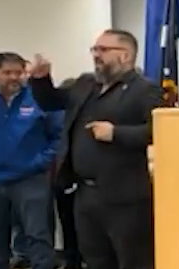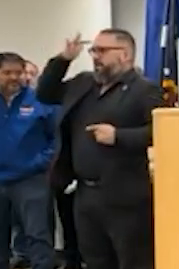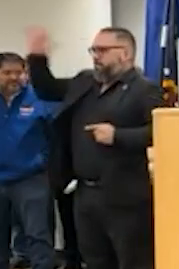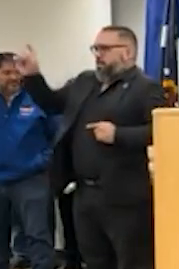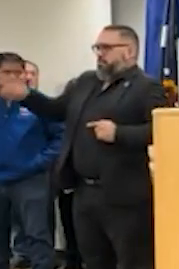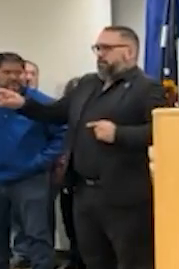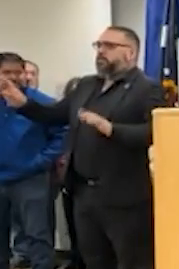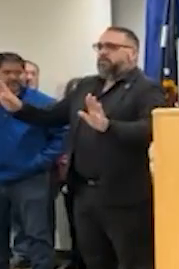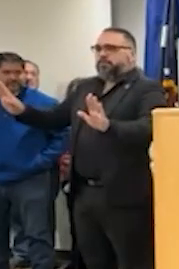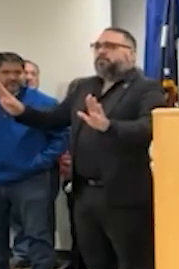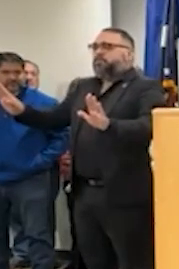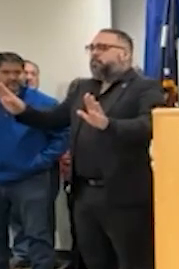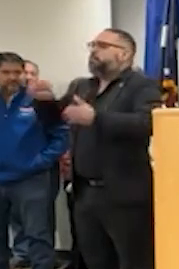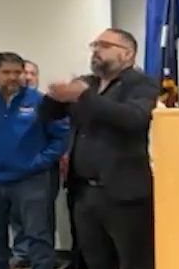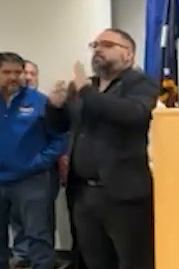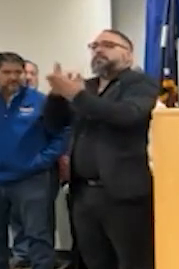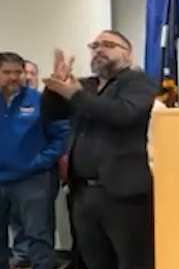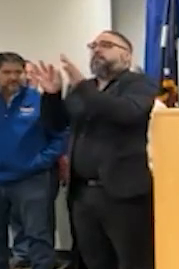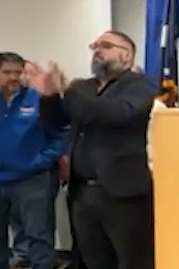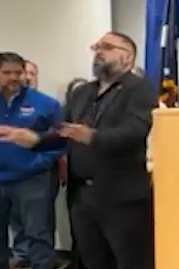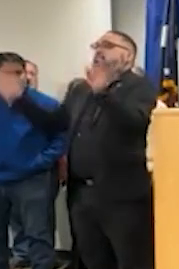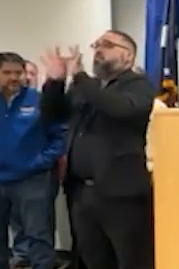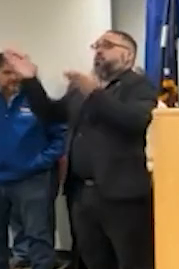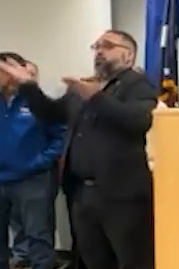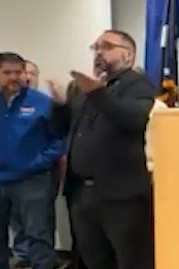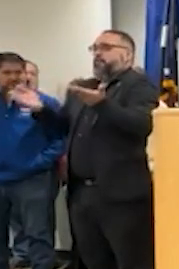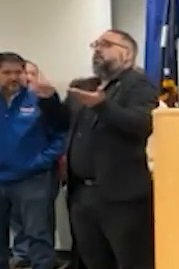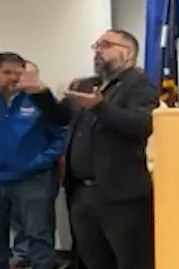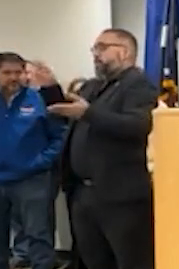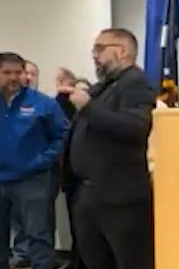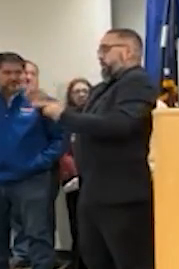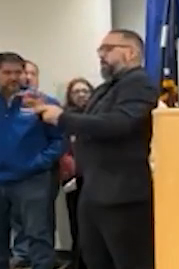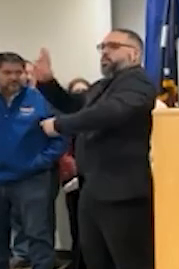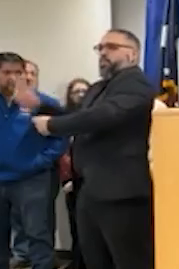to be smart. So there are some important resources that folks need to be following along with.